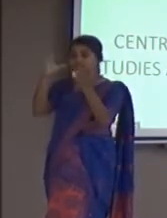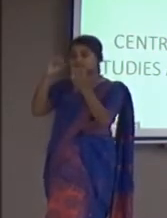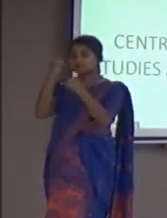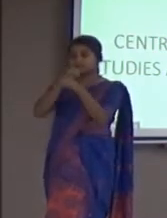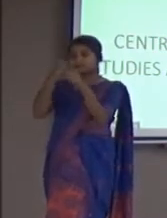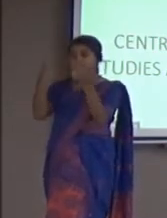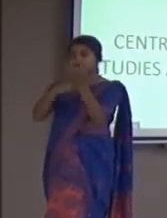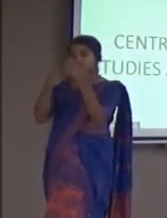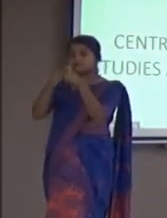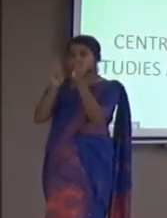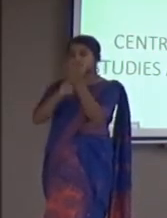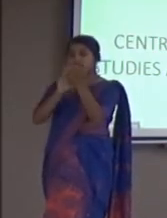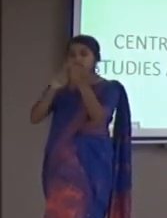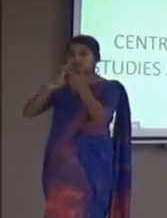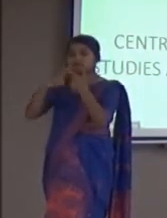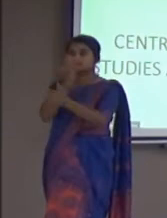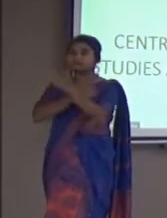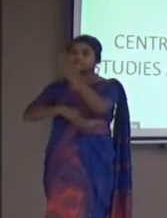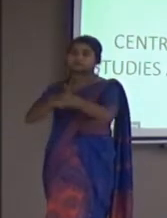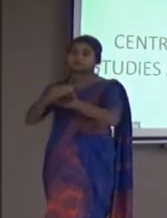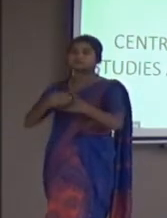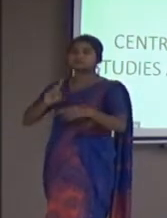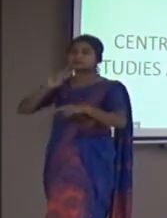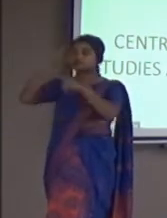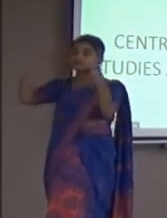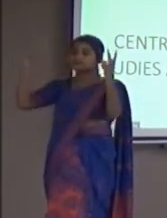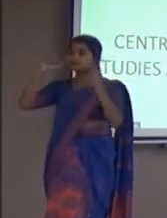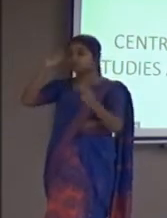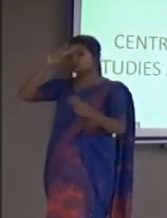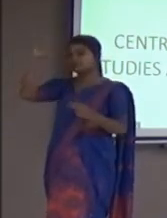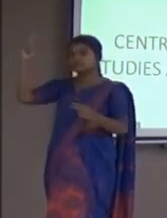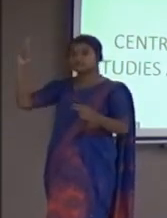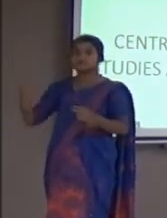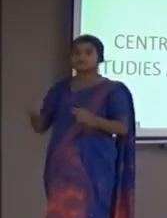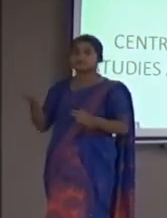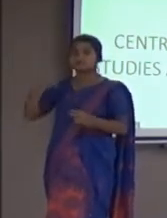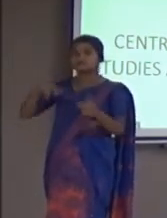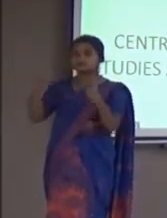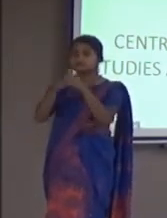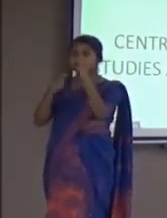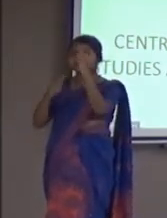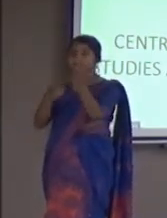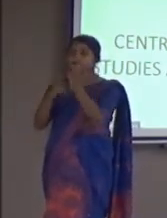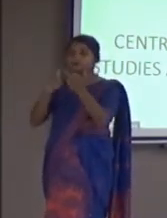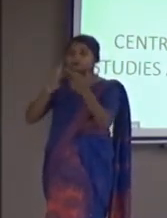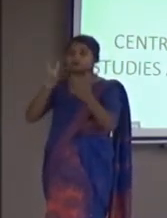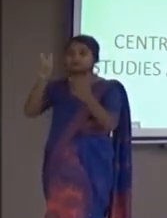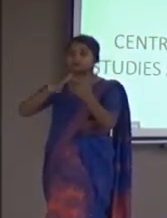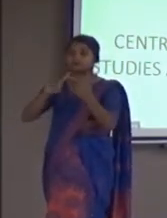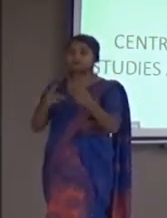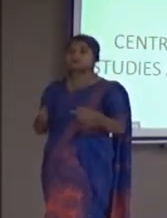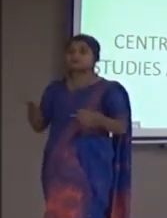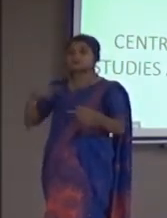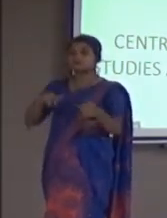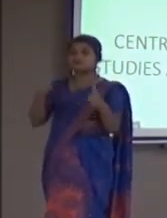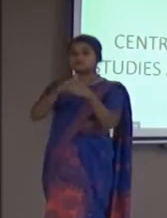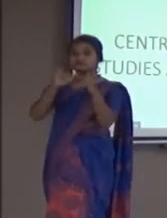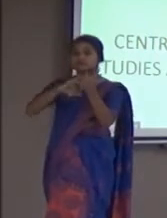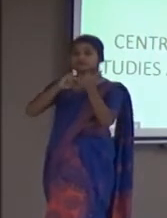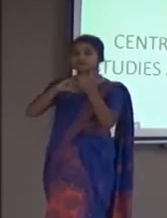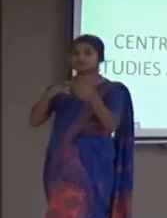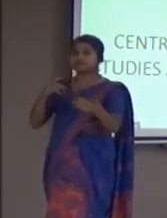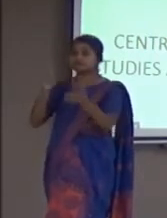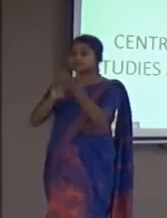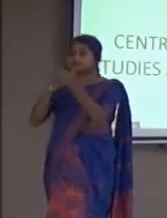related to disability, sensitization, and activism, in getting association with various